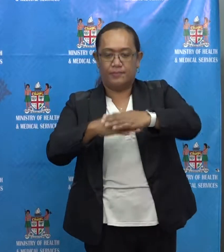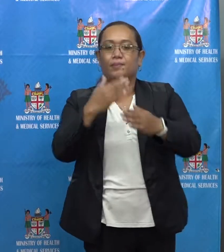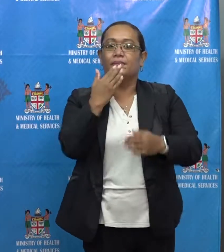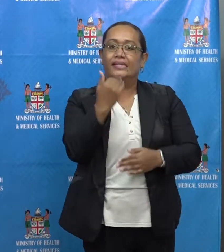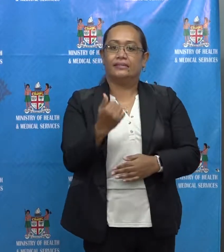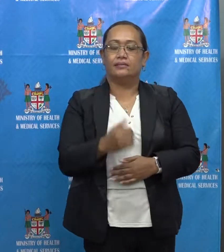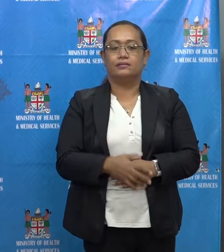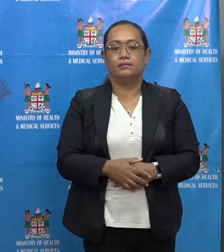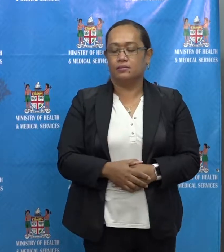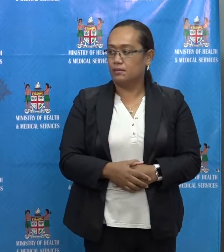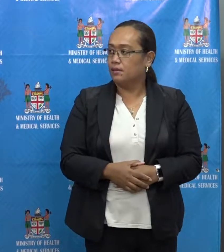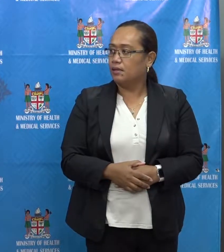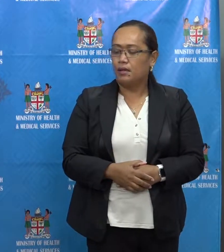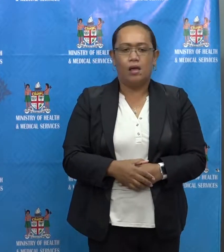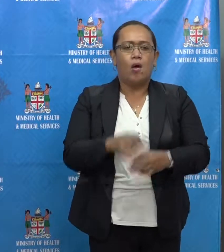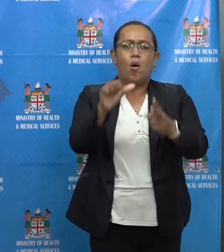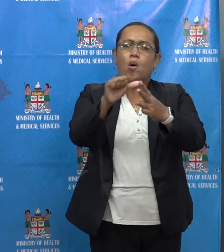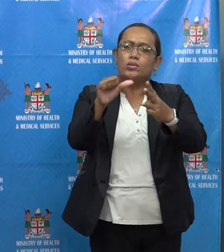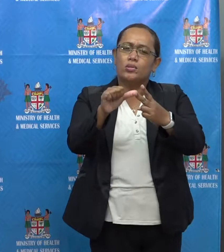We announced that